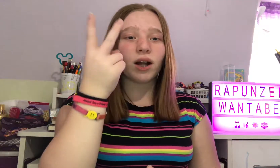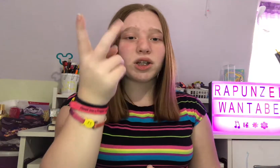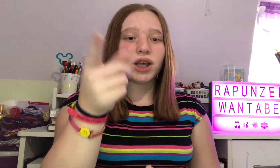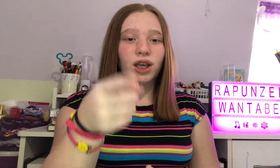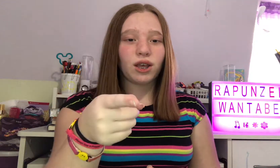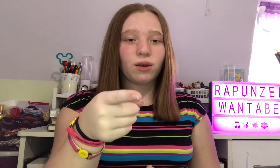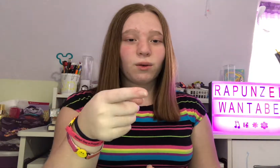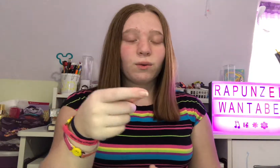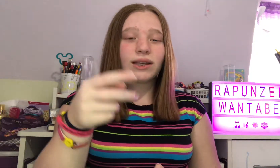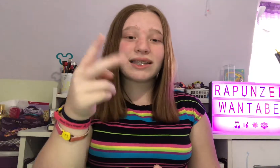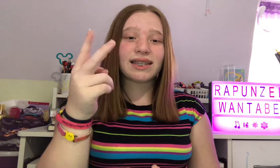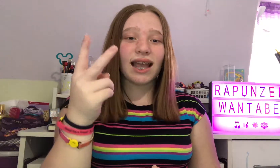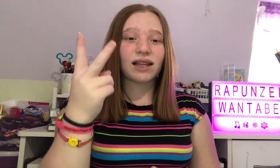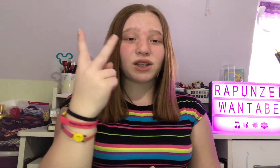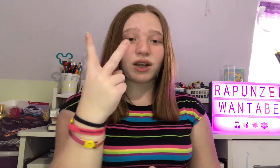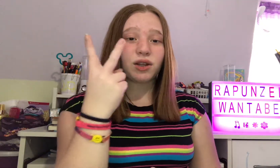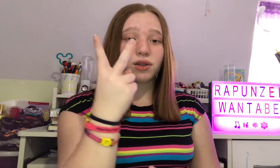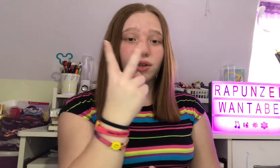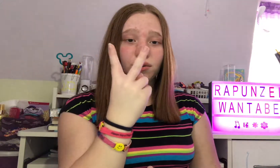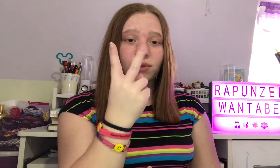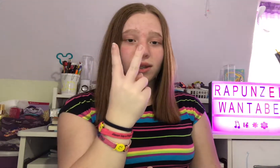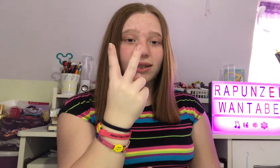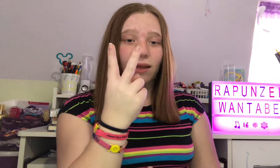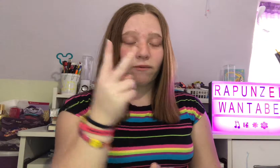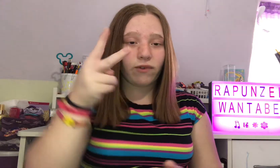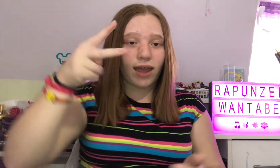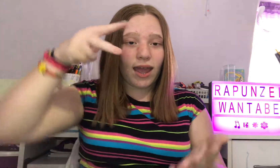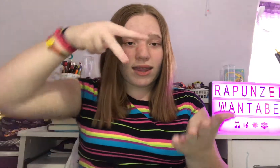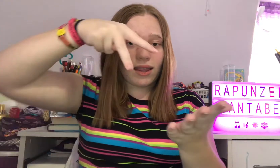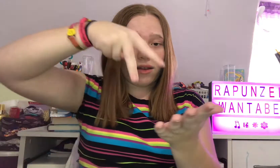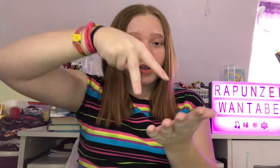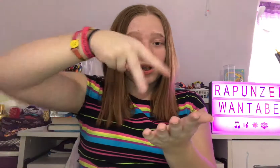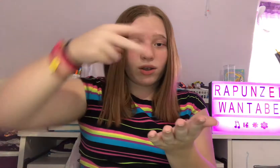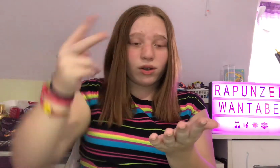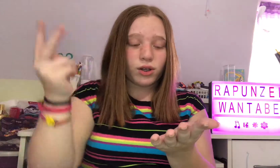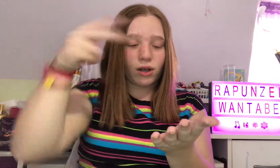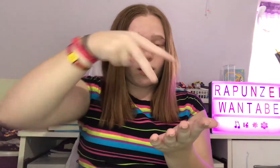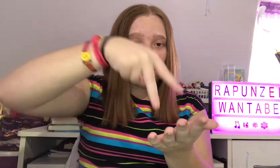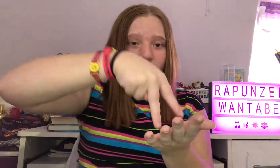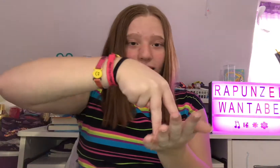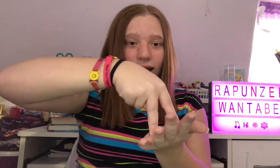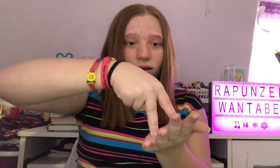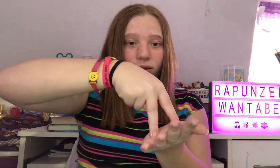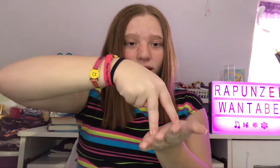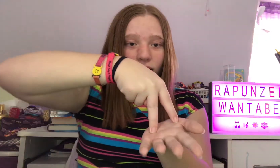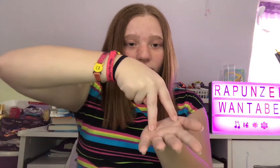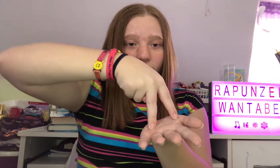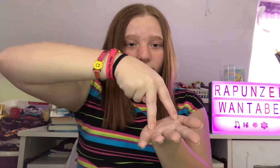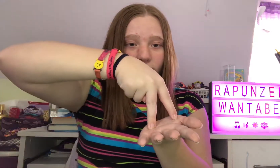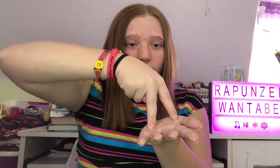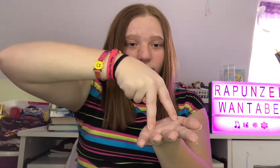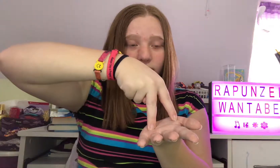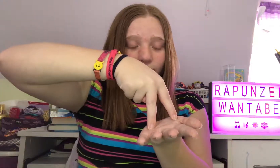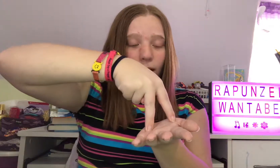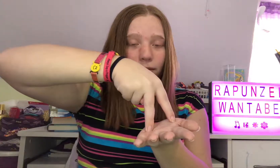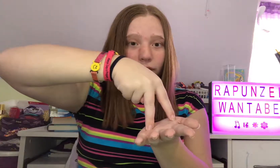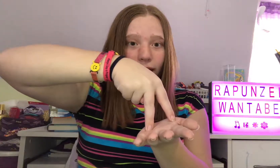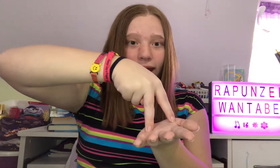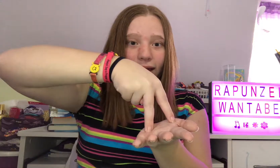watching you stand, so you're going to do the same V, and then you're just going to go upside down on to the palm of your hand.